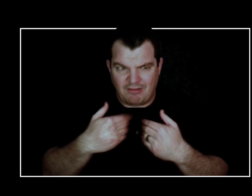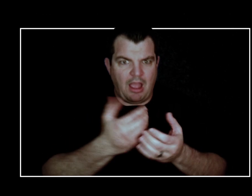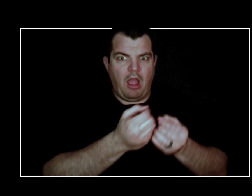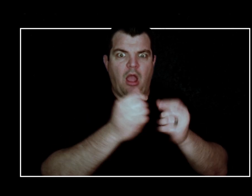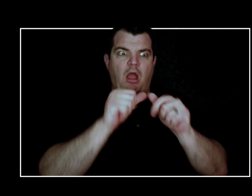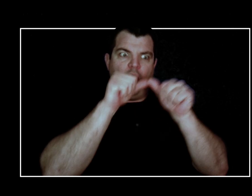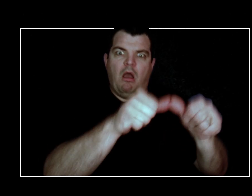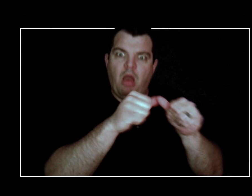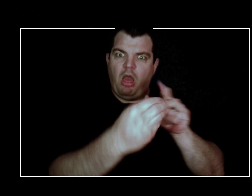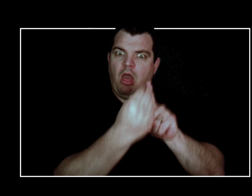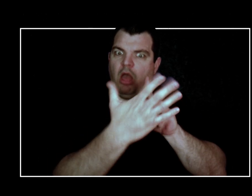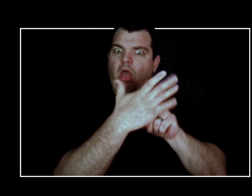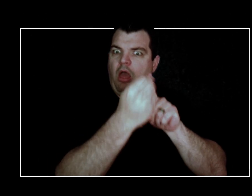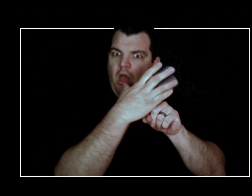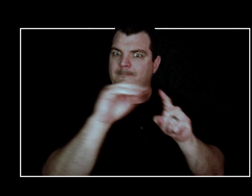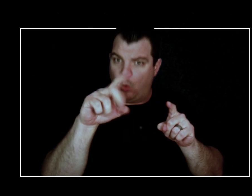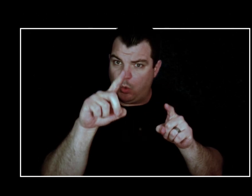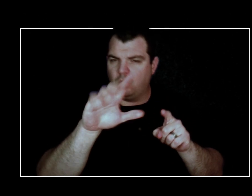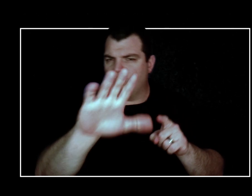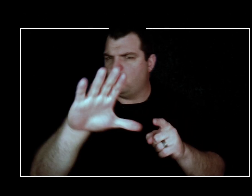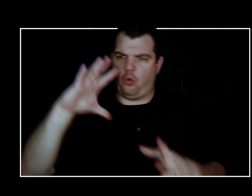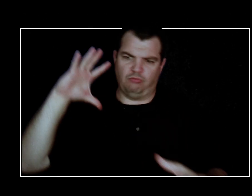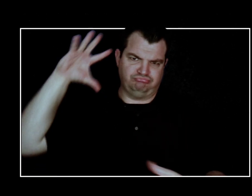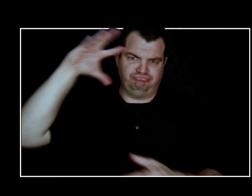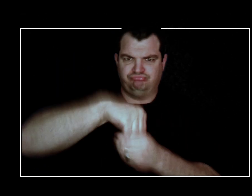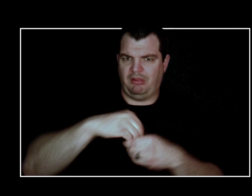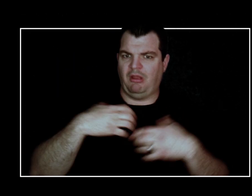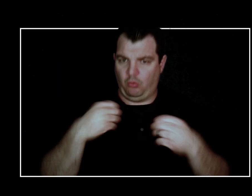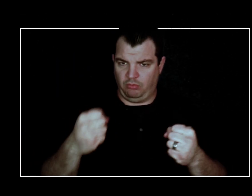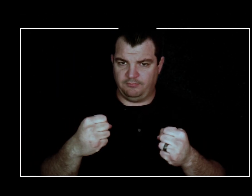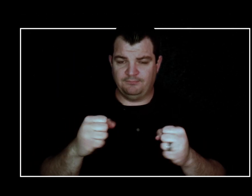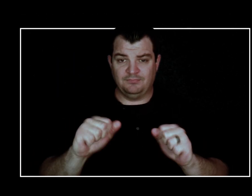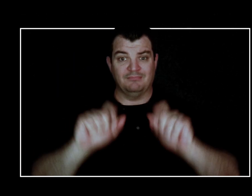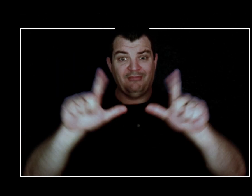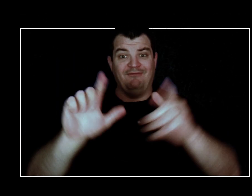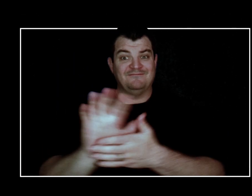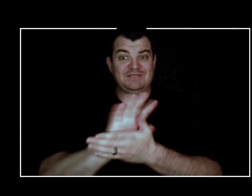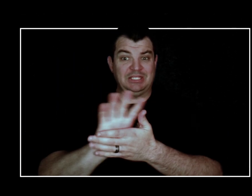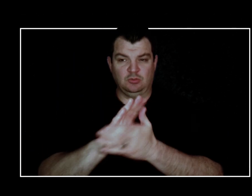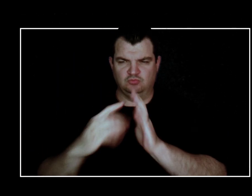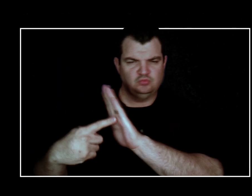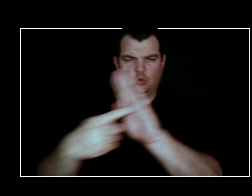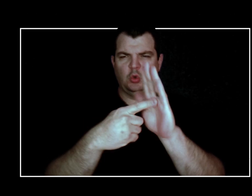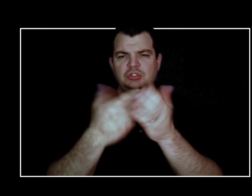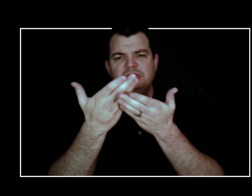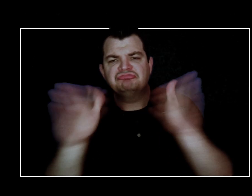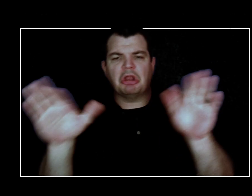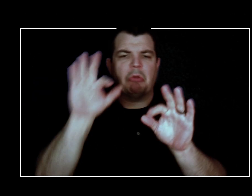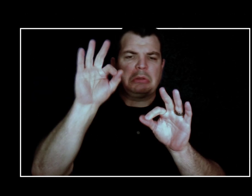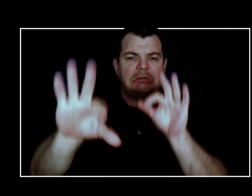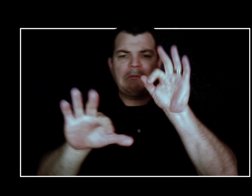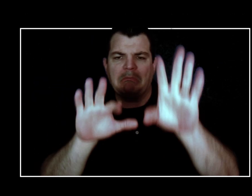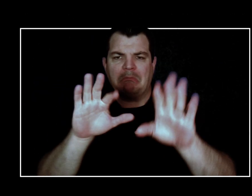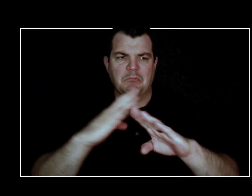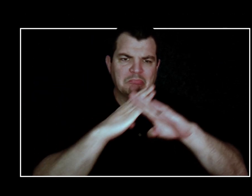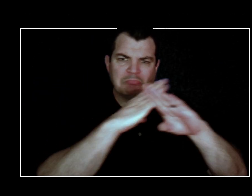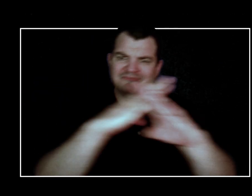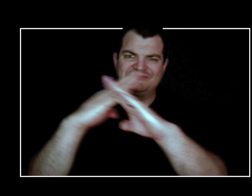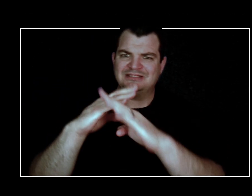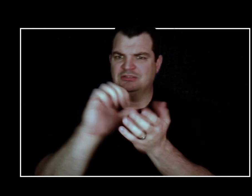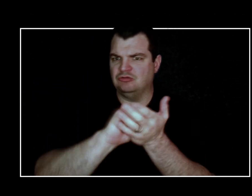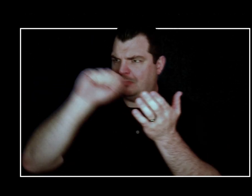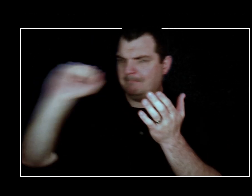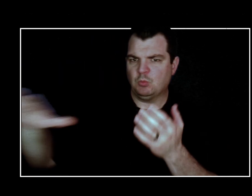you are around mold, and your overall health. This video will start by sharing some general tips